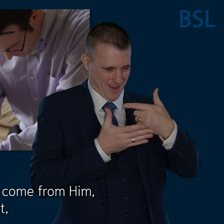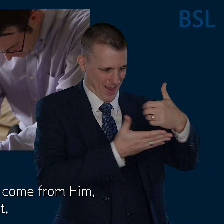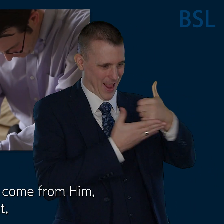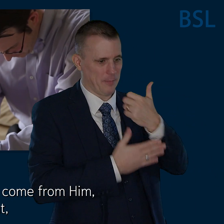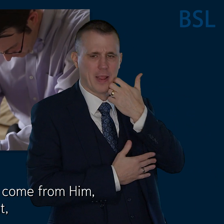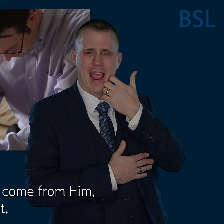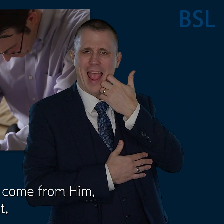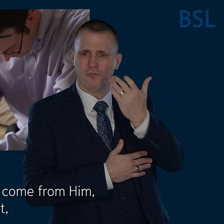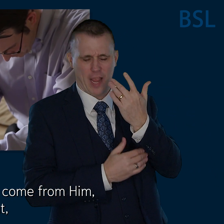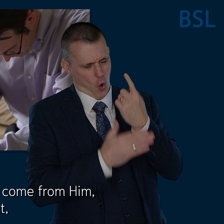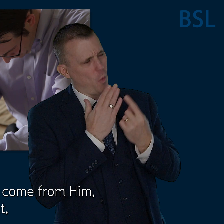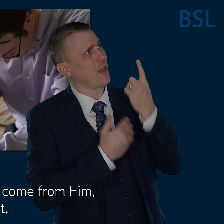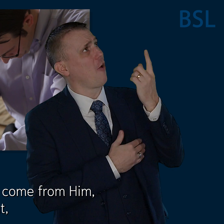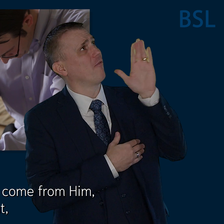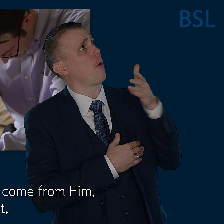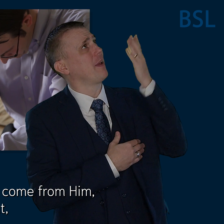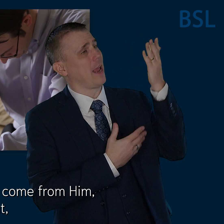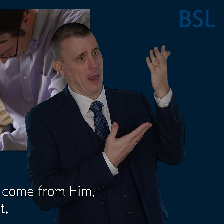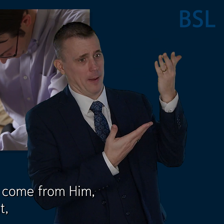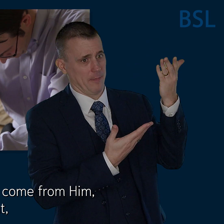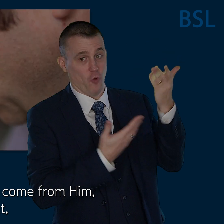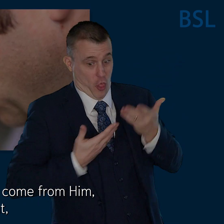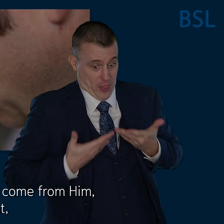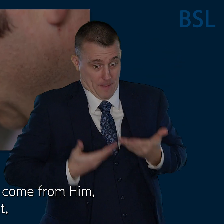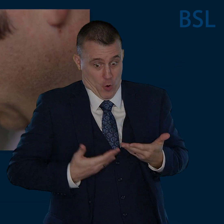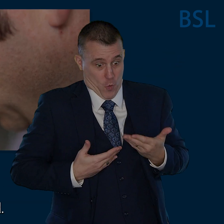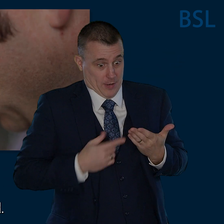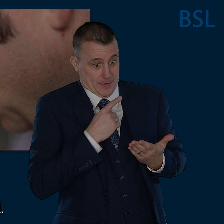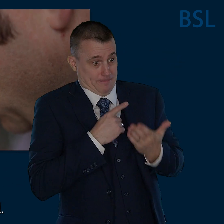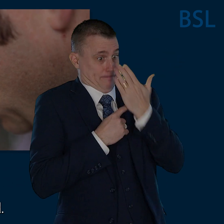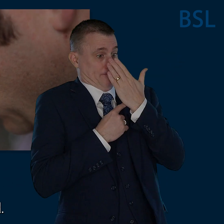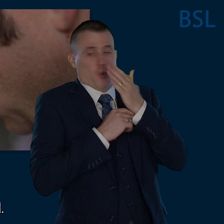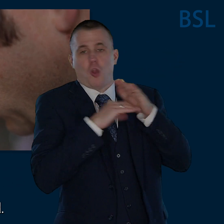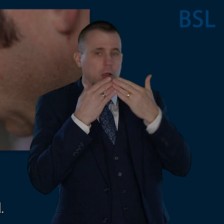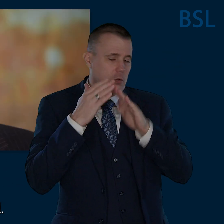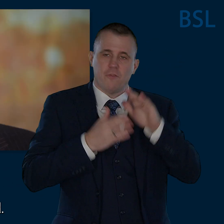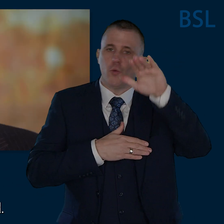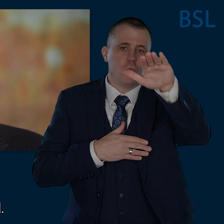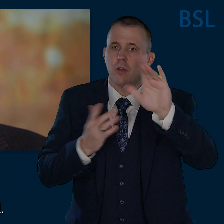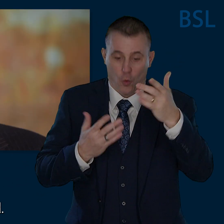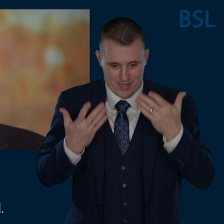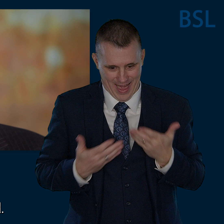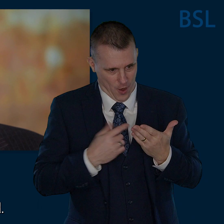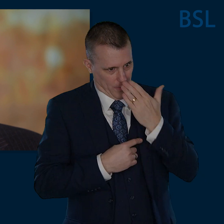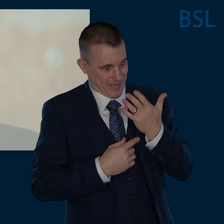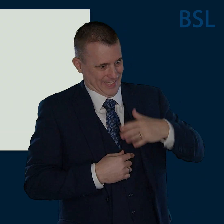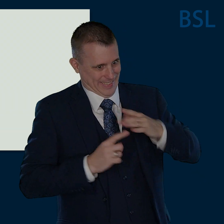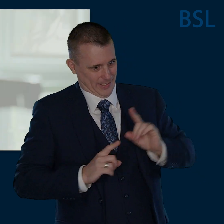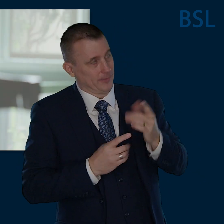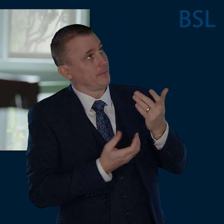The help that could only come from Him, from God, for the moment, not the long term, just the immediate need.